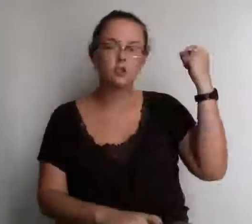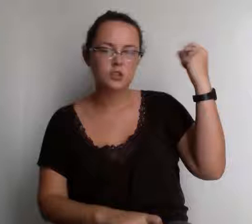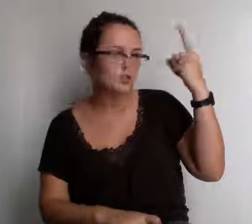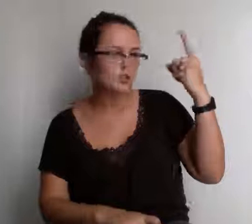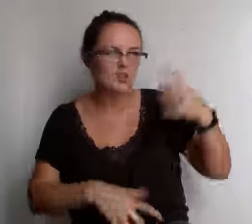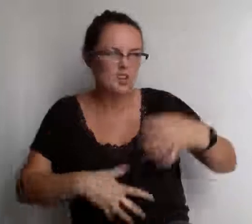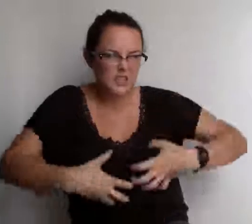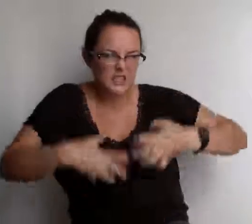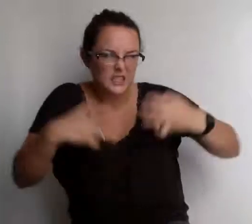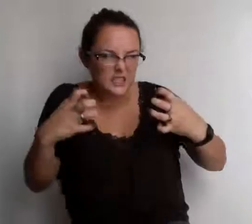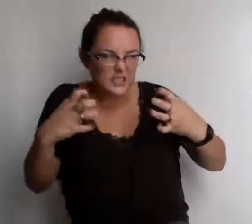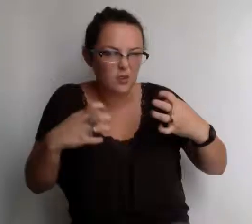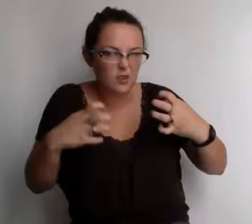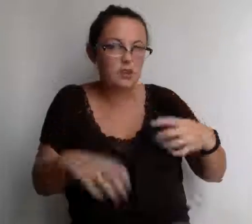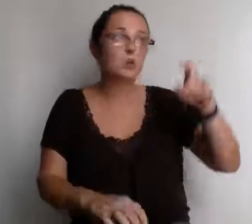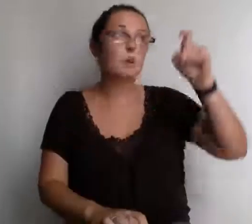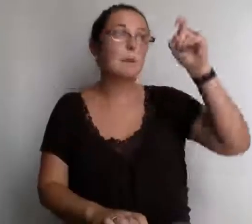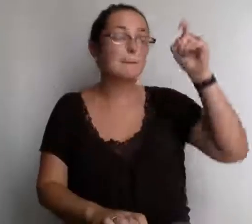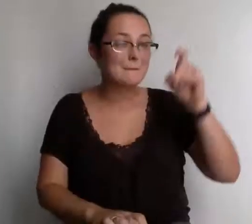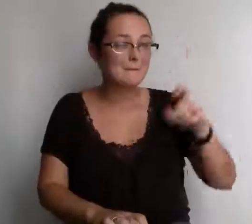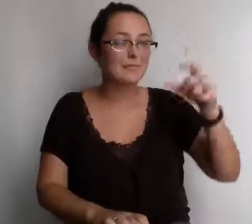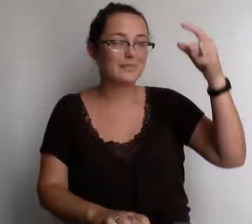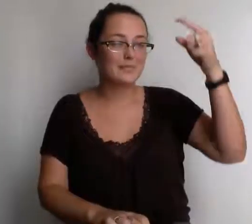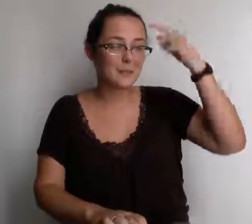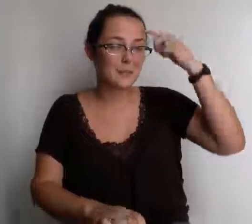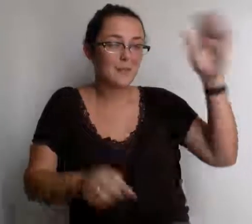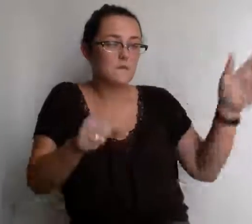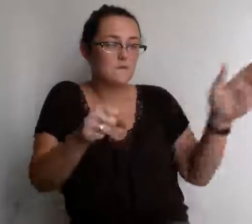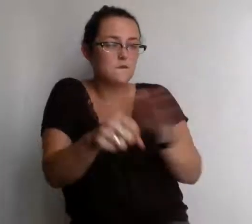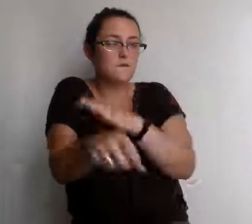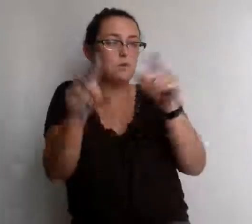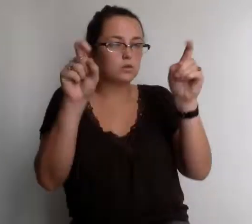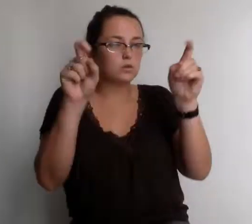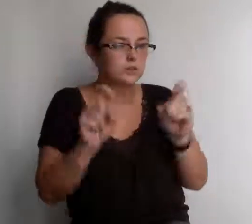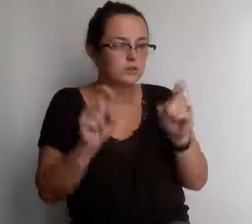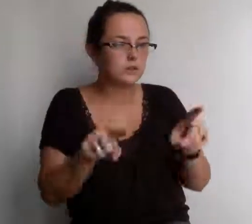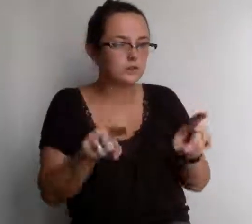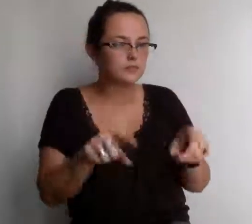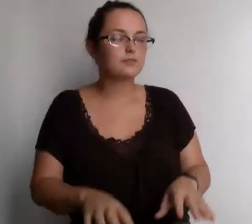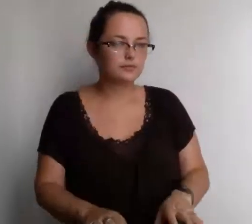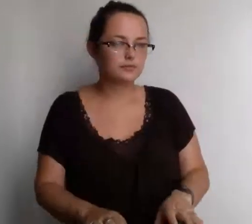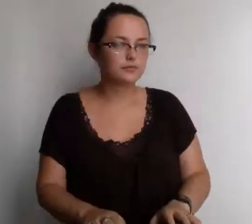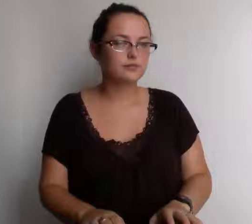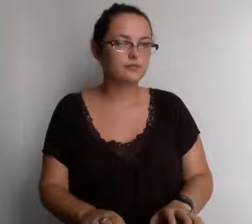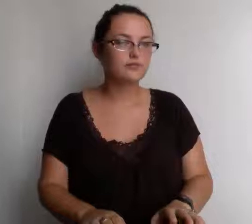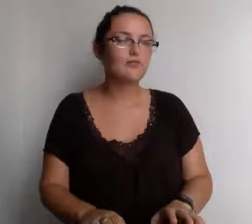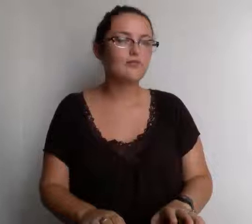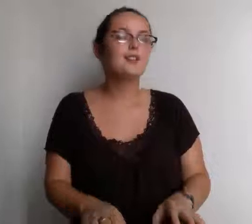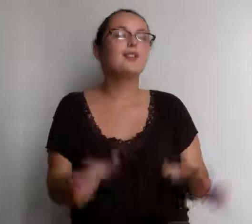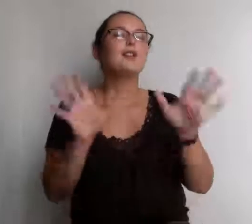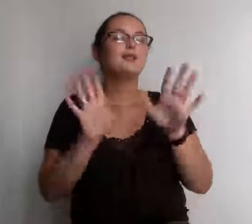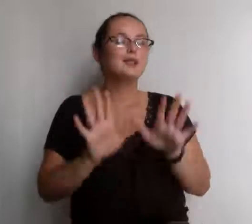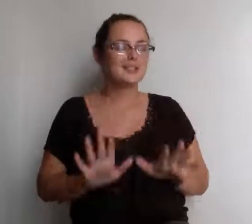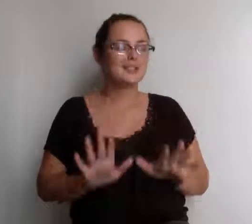inappropriate behavior, bizarre speech, confusion, a change in mood, or head trauma, then we would have performed a full mental status exam.